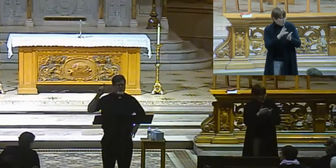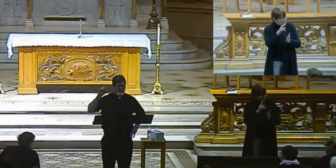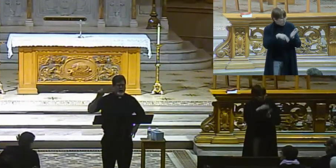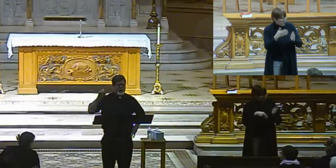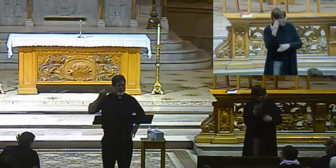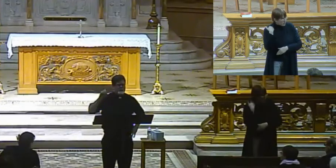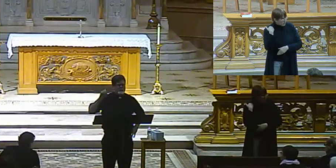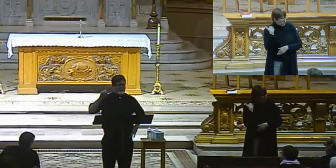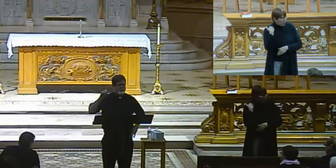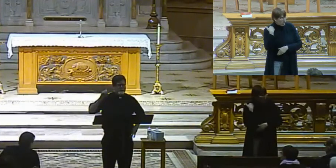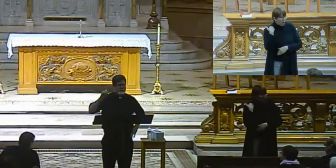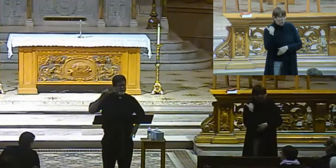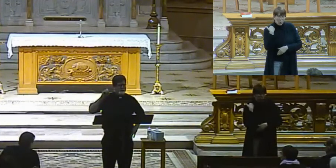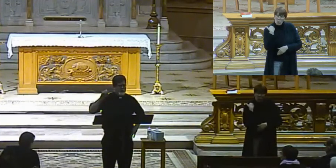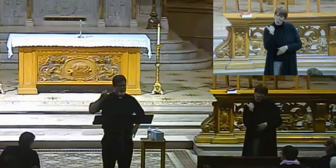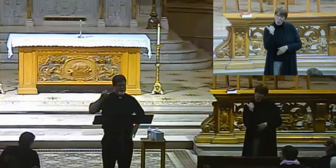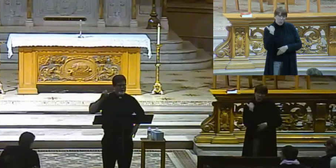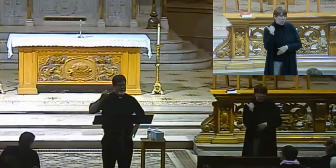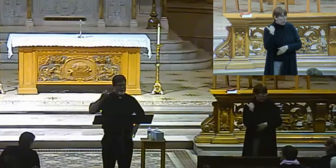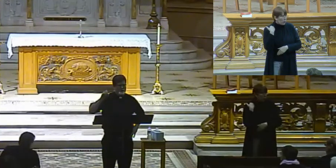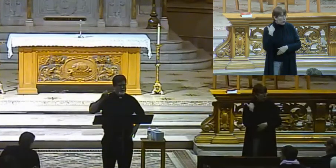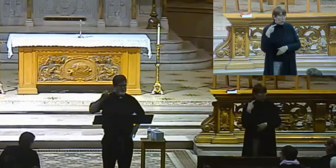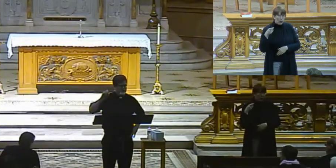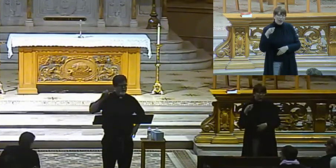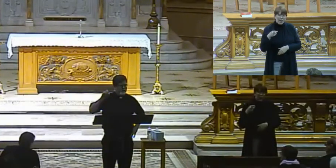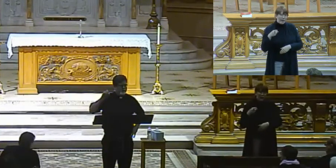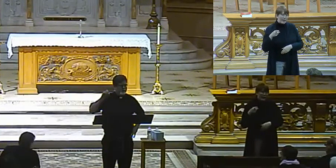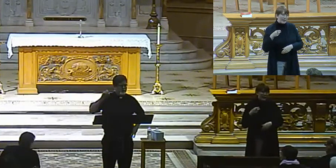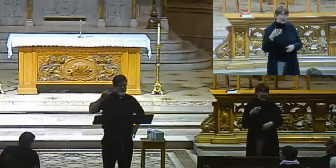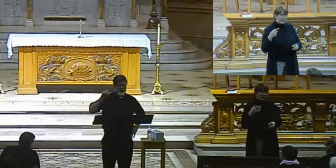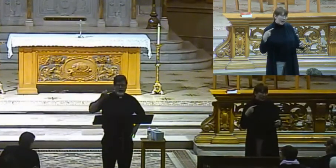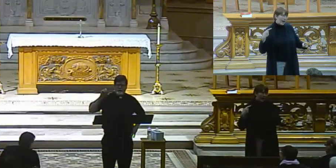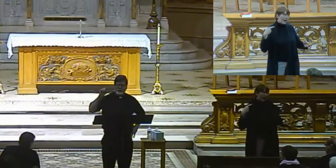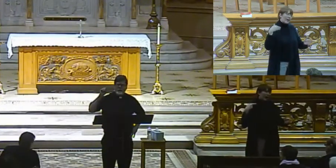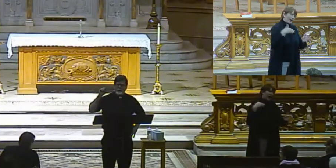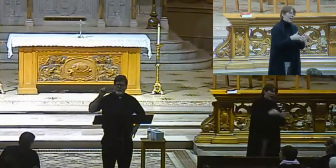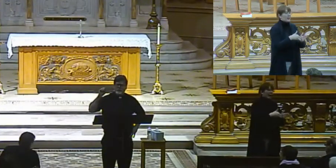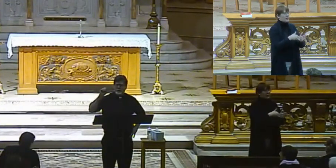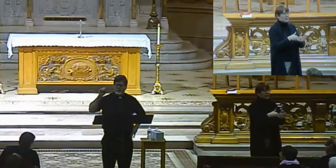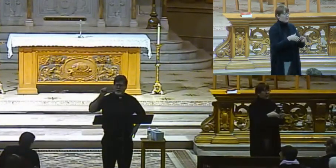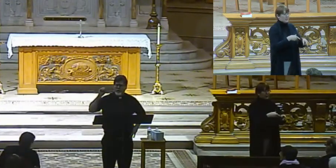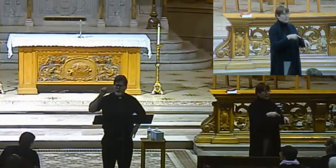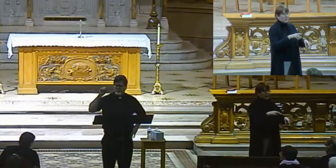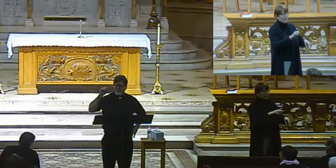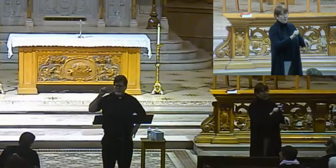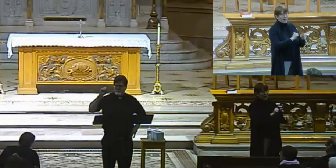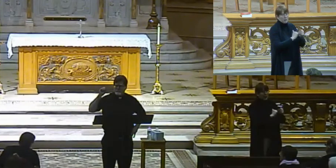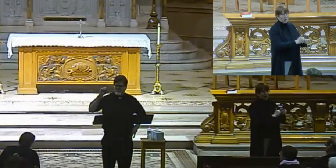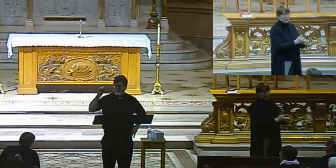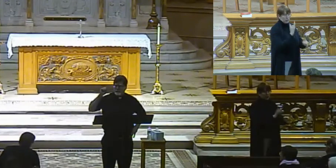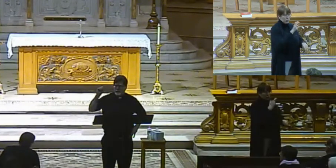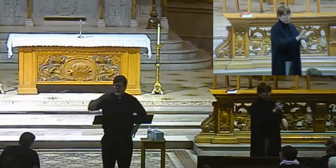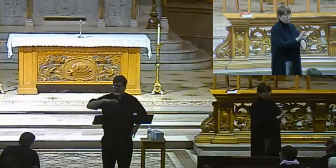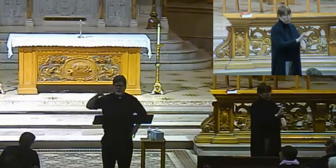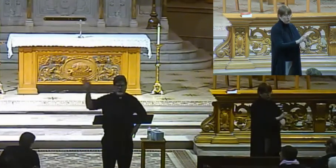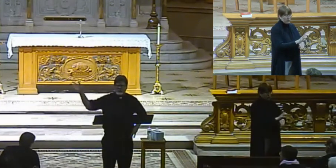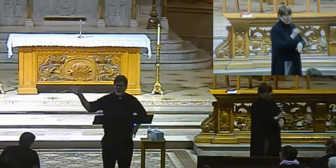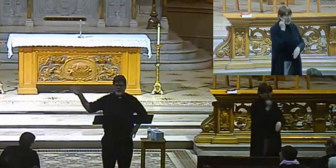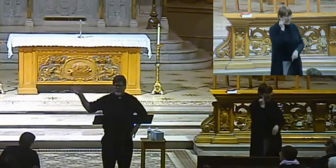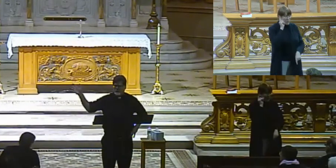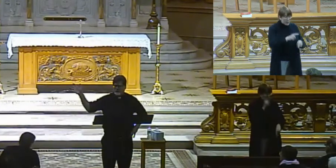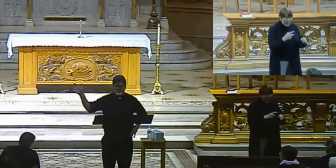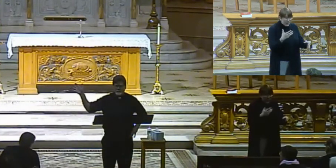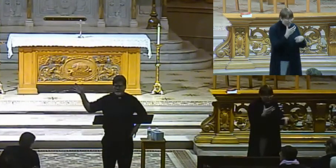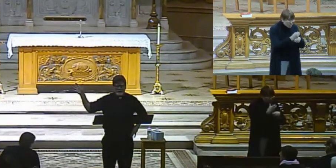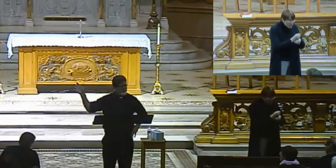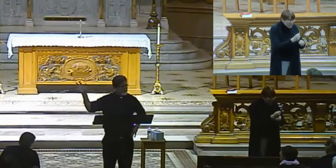It is an attack on the apostles of the church. And if we can't trust them, we can't trust